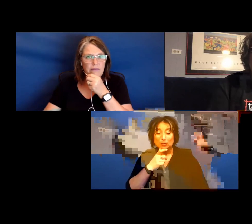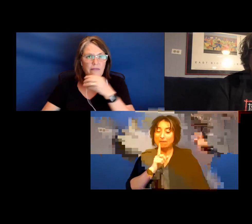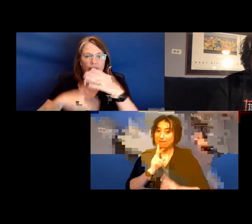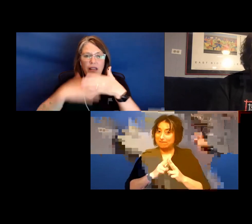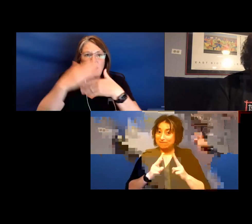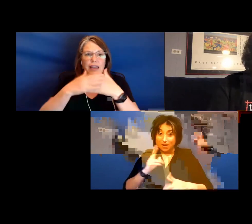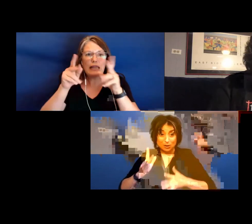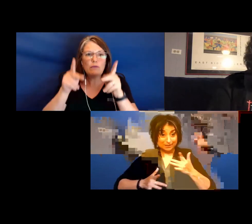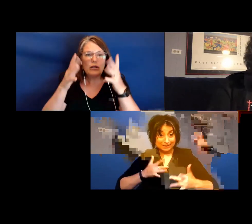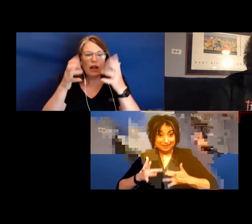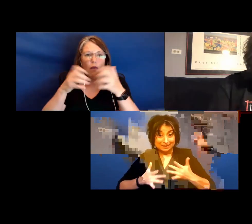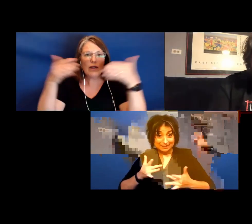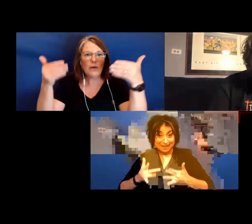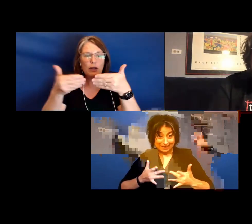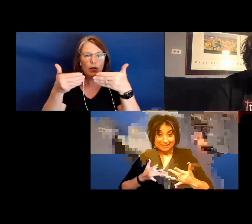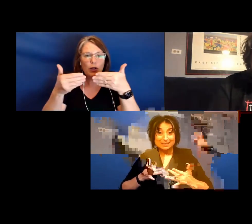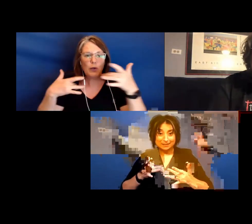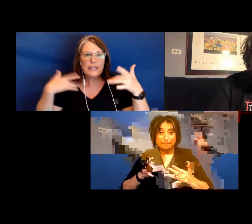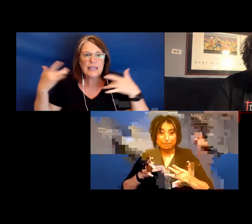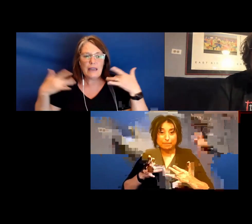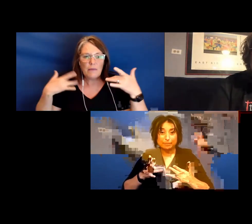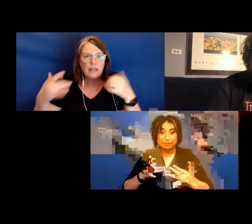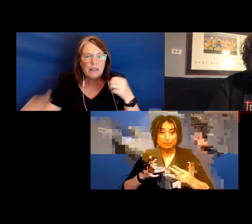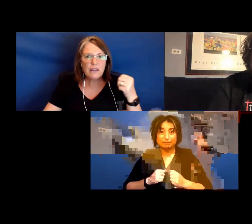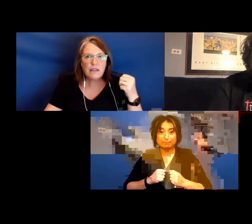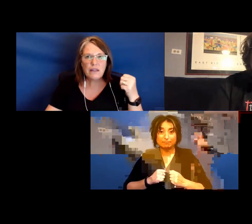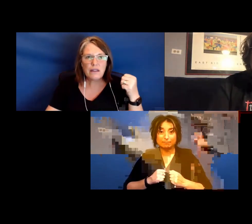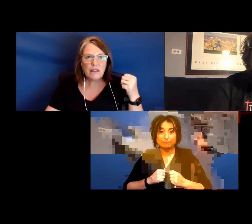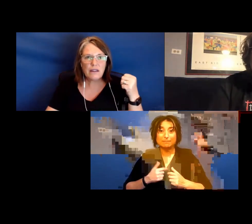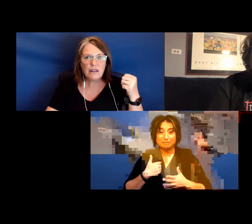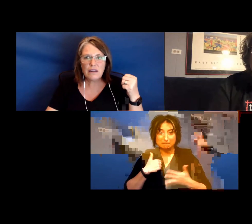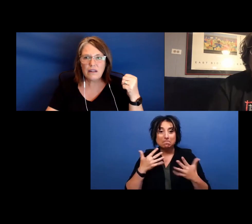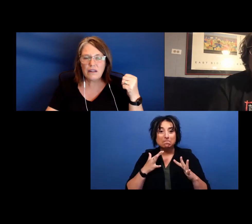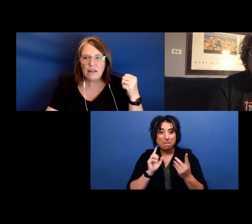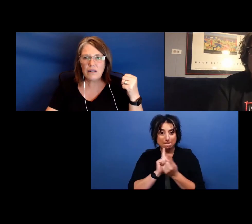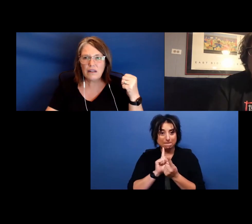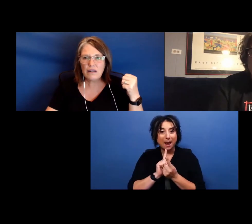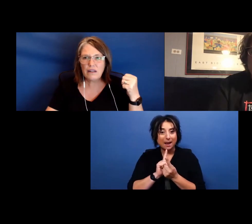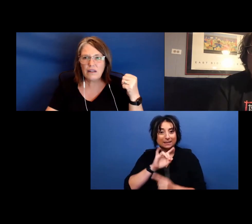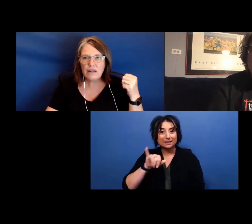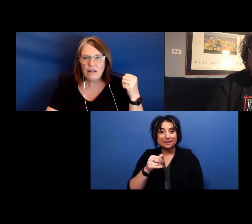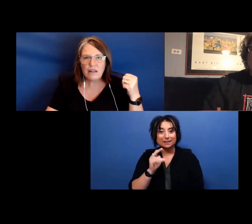excited about. I met in Zhengzhou,